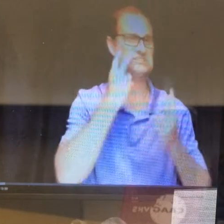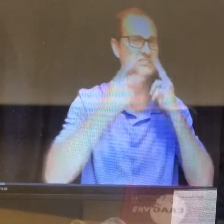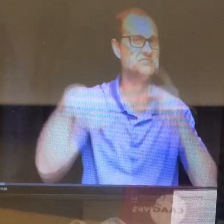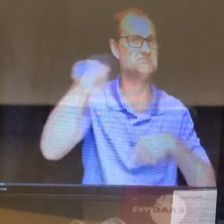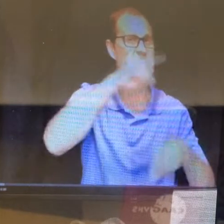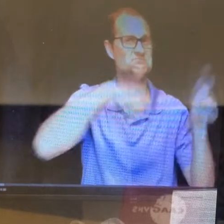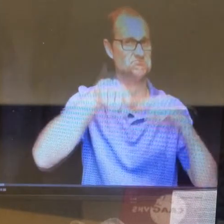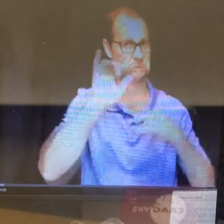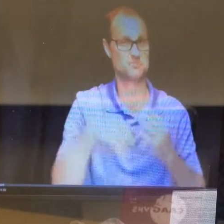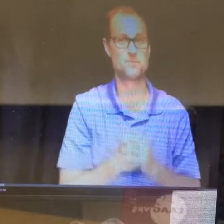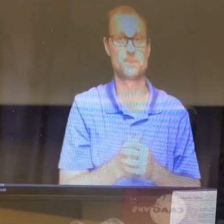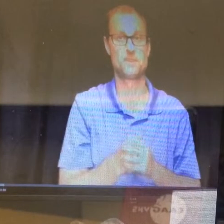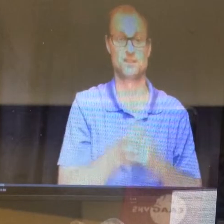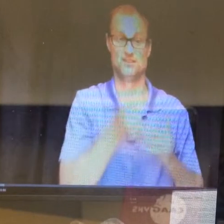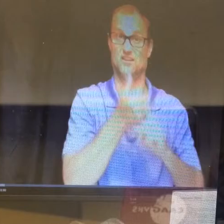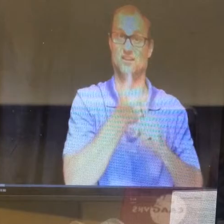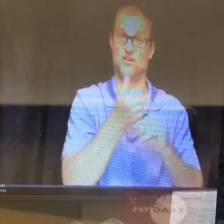monarch butterfly on a milkweed plant.